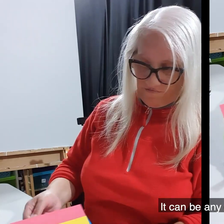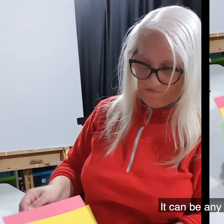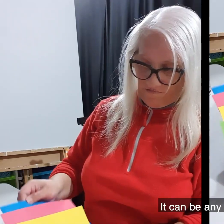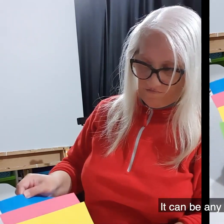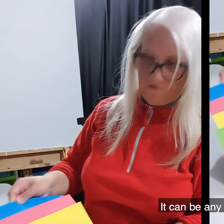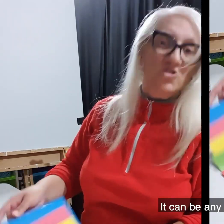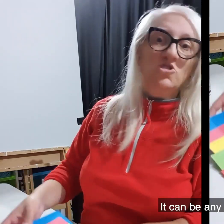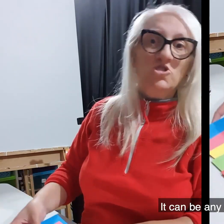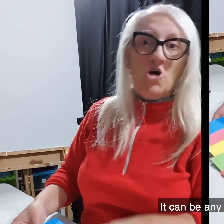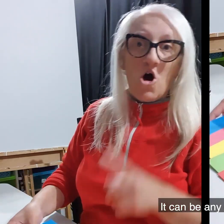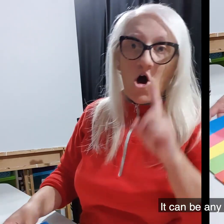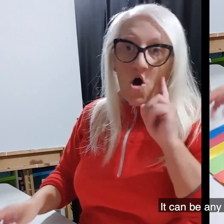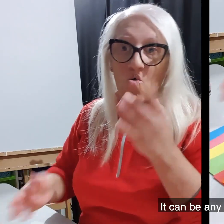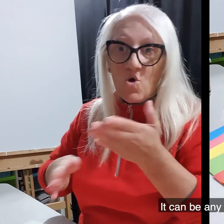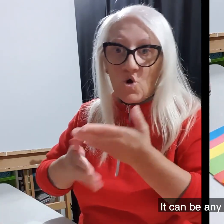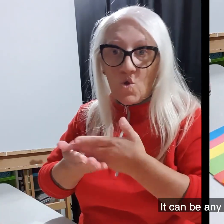It can be any order.